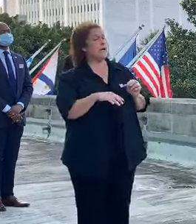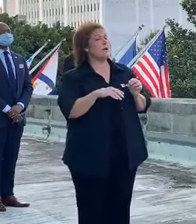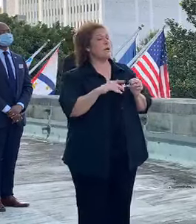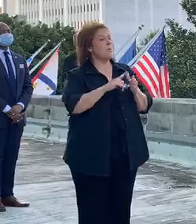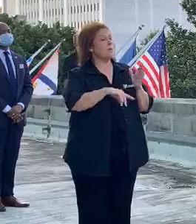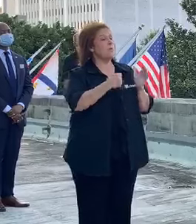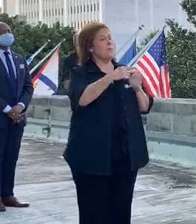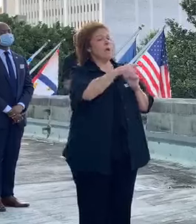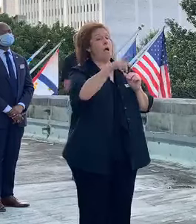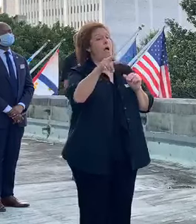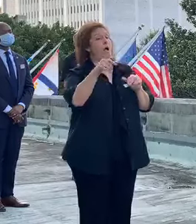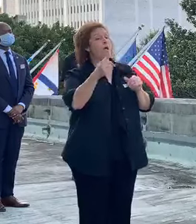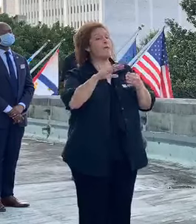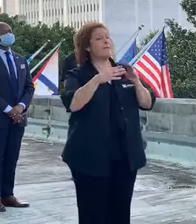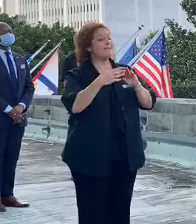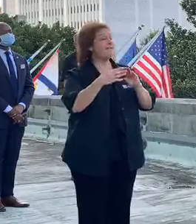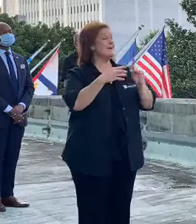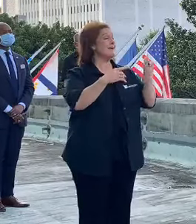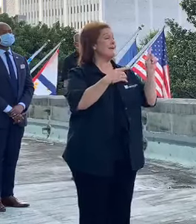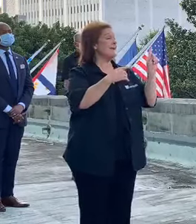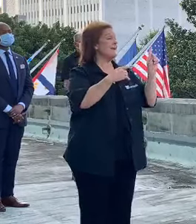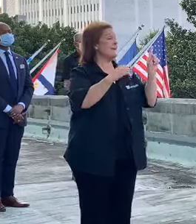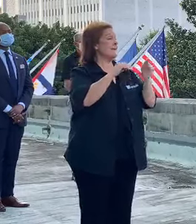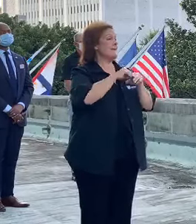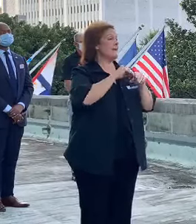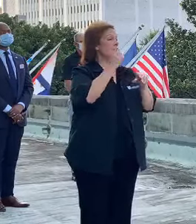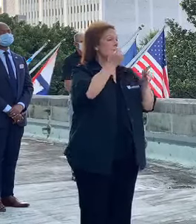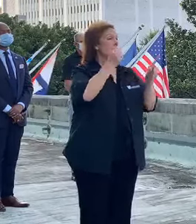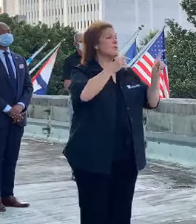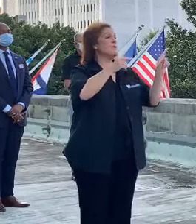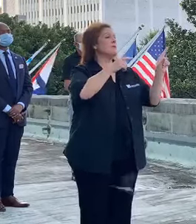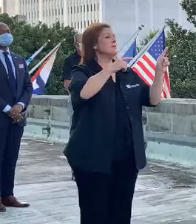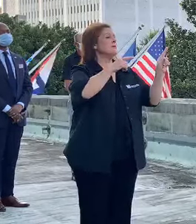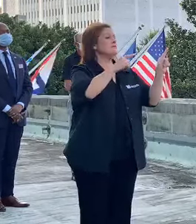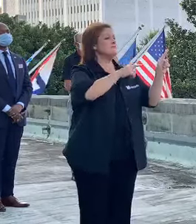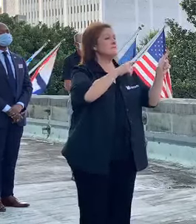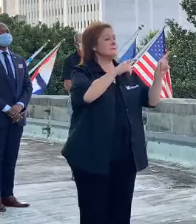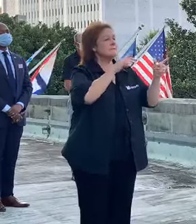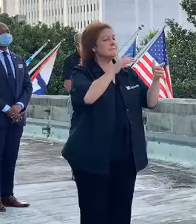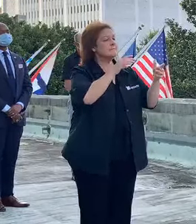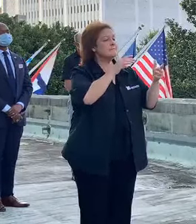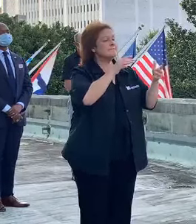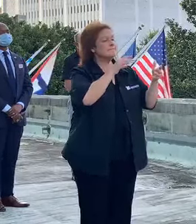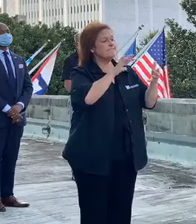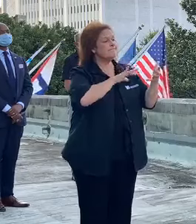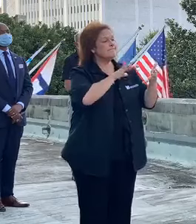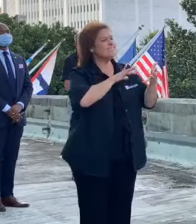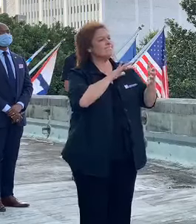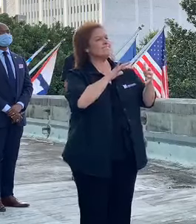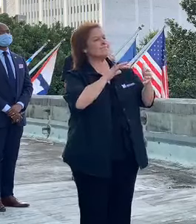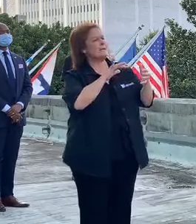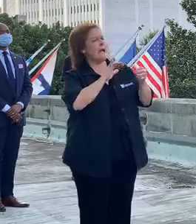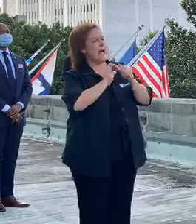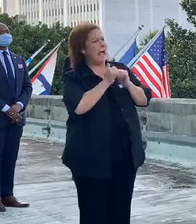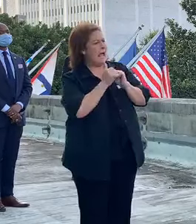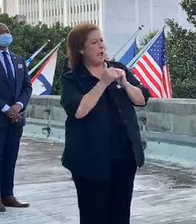cities are starting to do, particularly in Europe, and monitor virus trends in different ways.